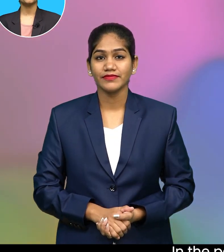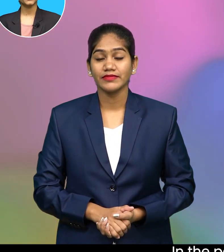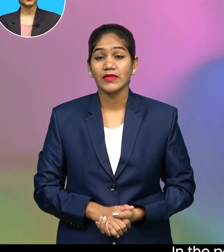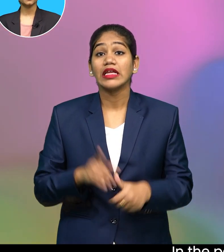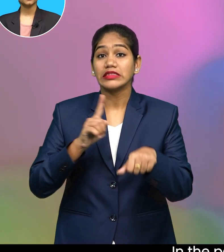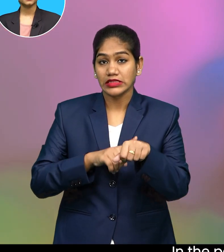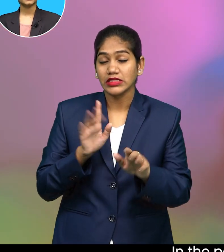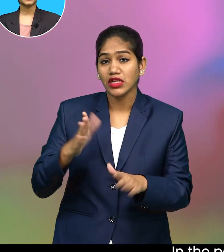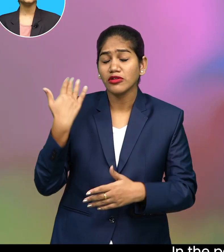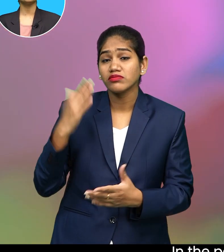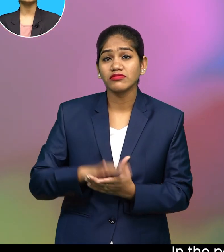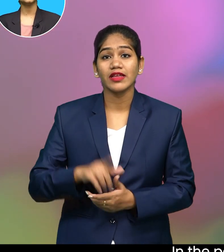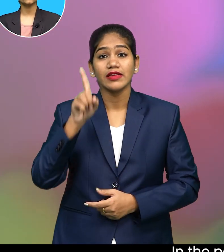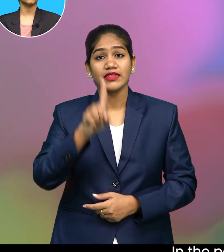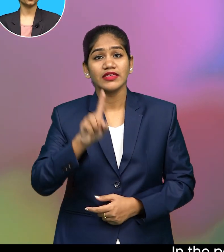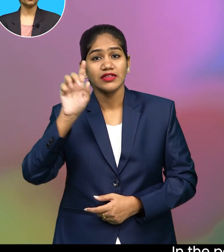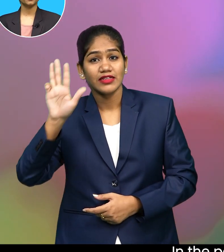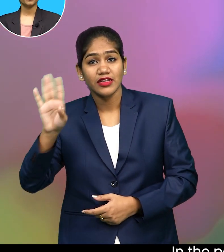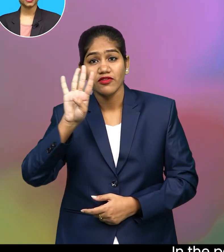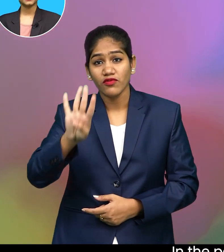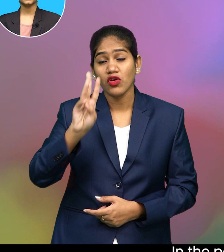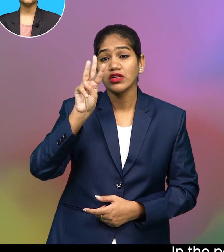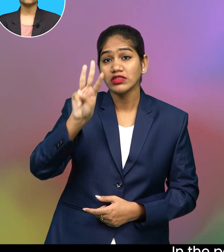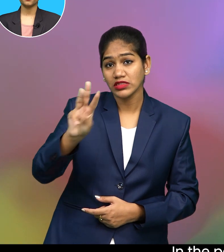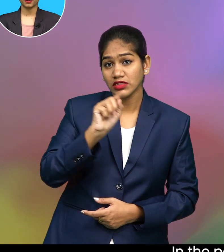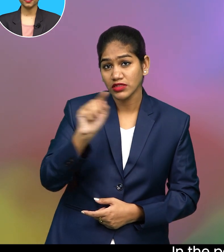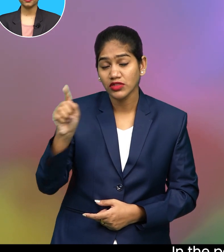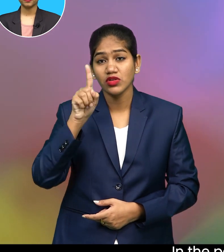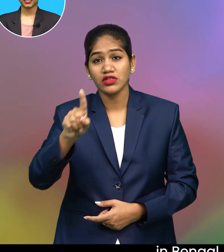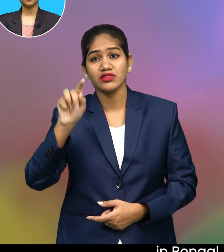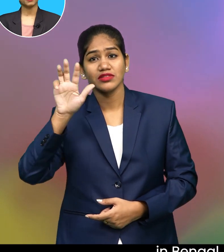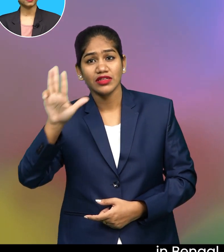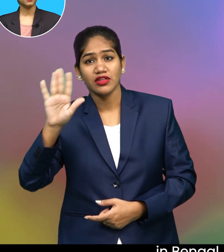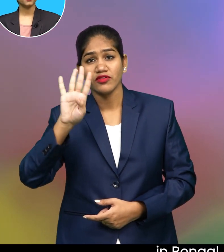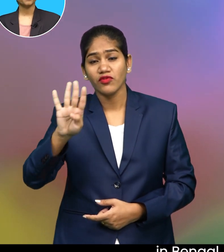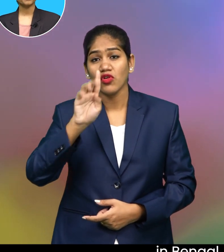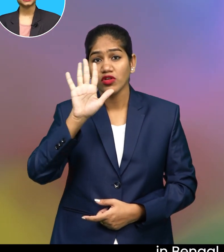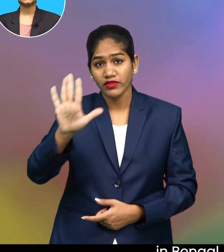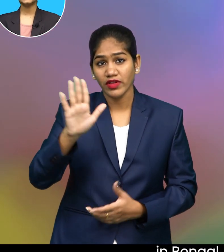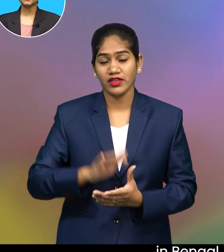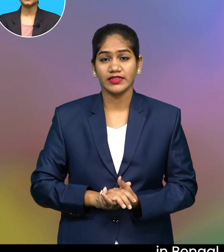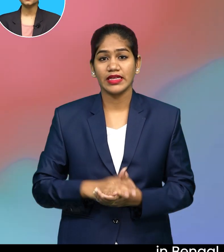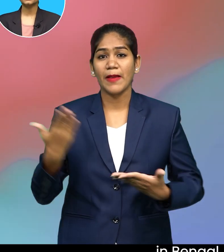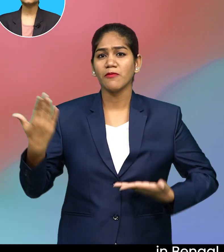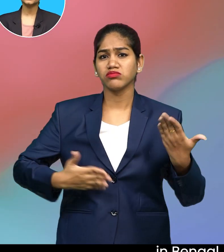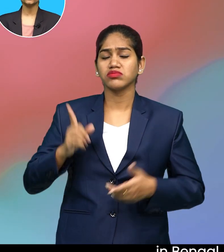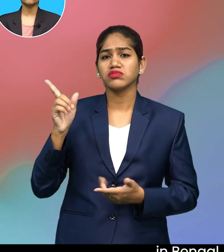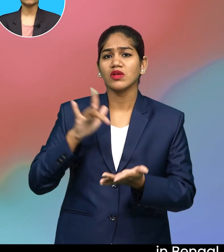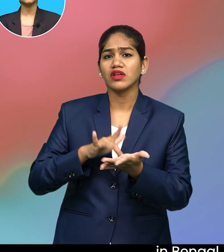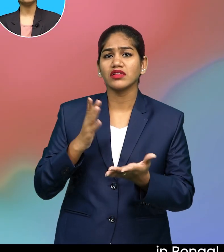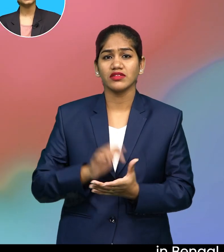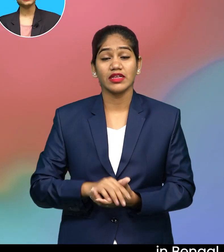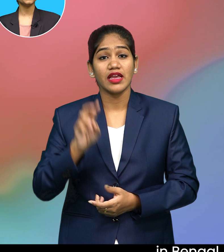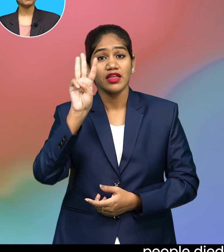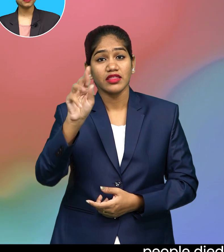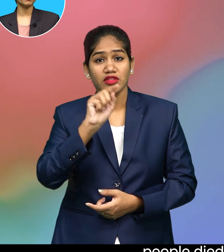In the period 1943 to 1945 in Bengal, nearly 3 to